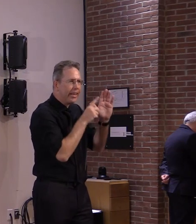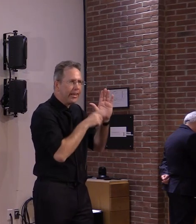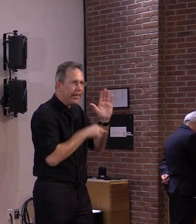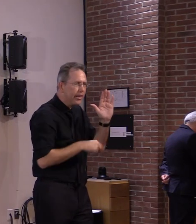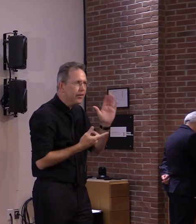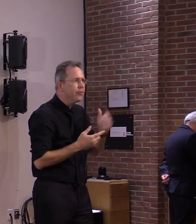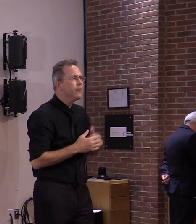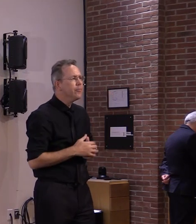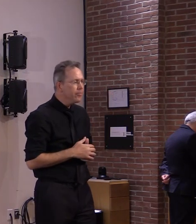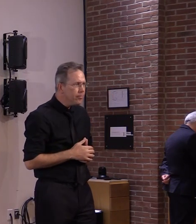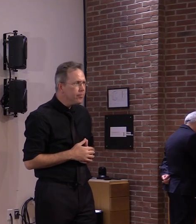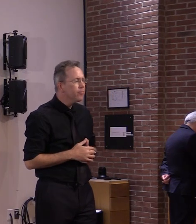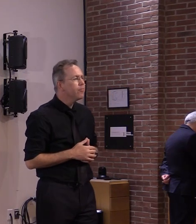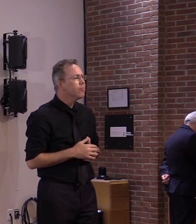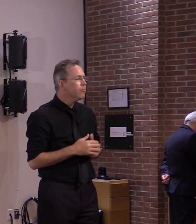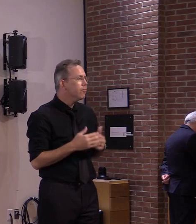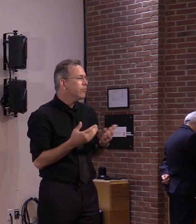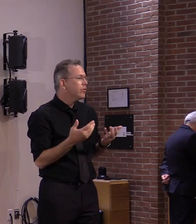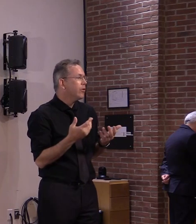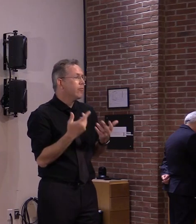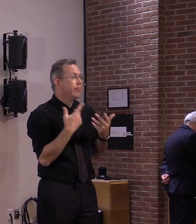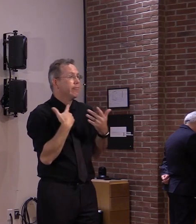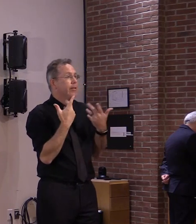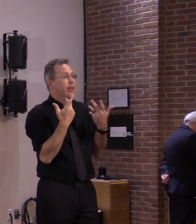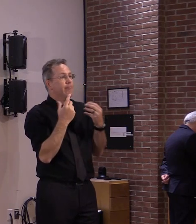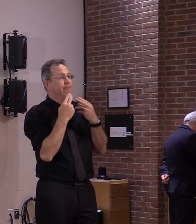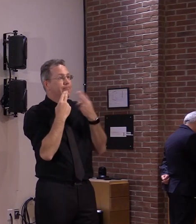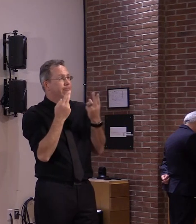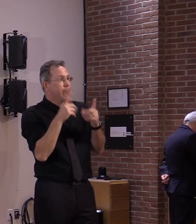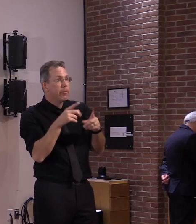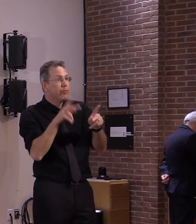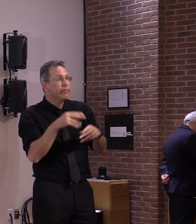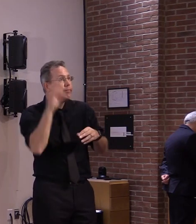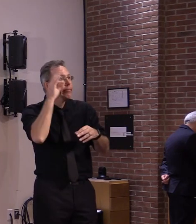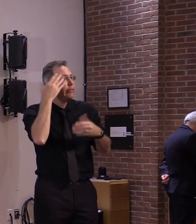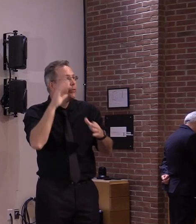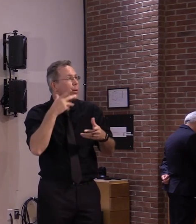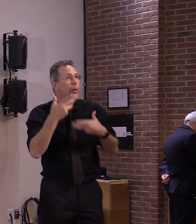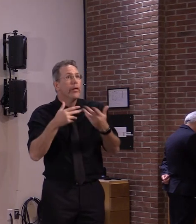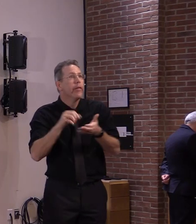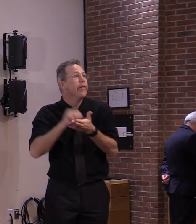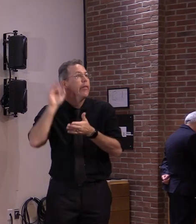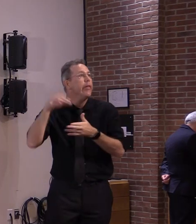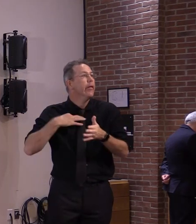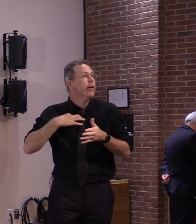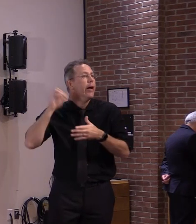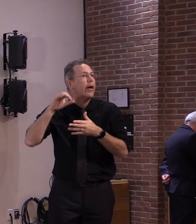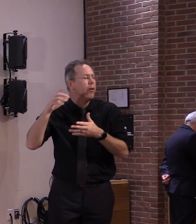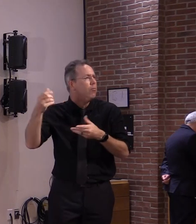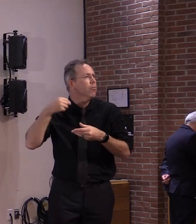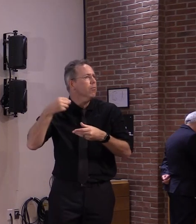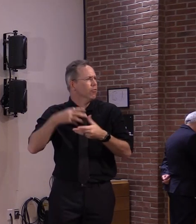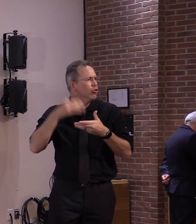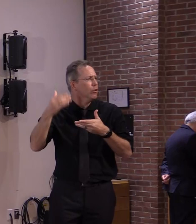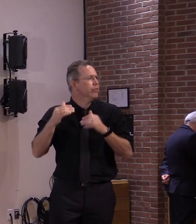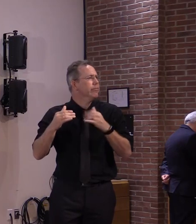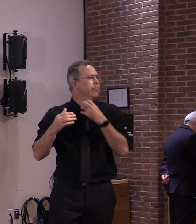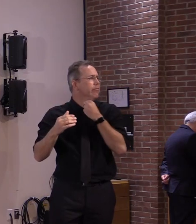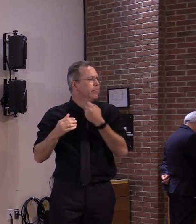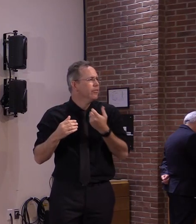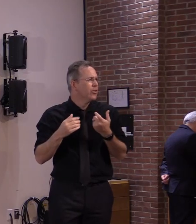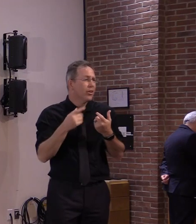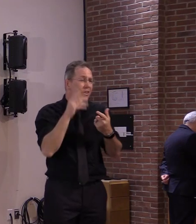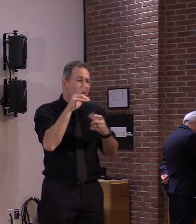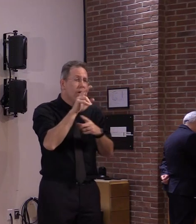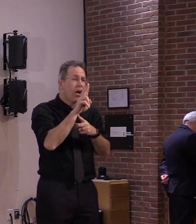the various programs. Remember, prior to COVID-19, we operated one unemployment program, and